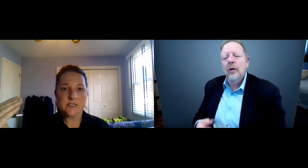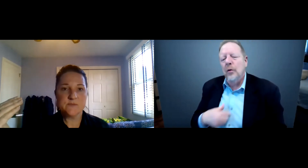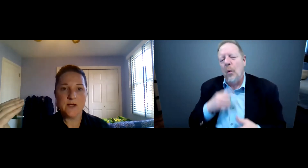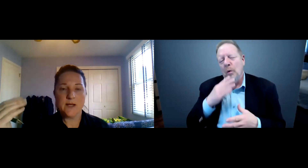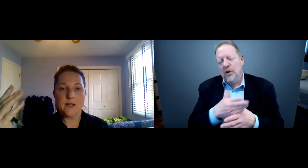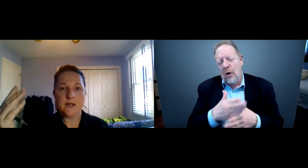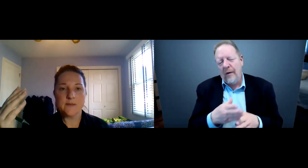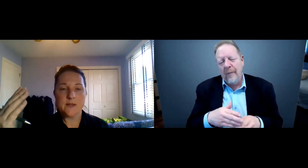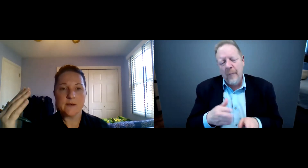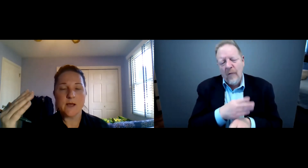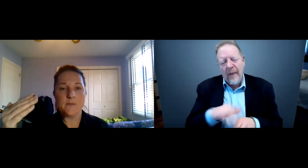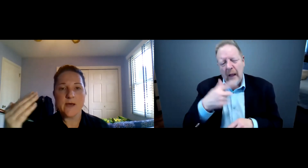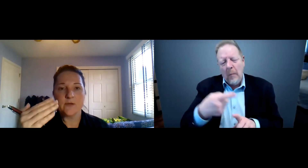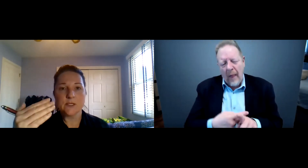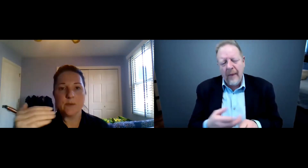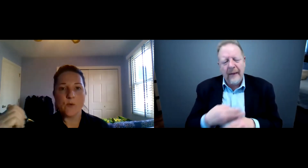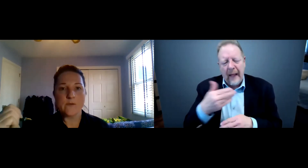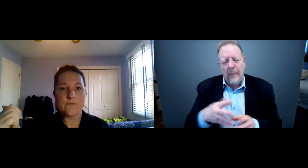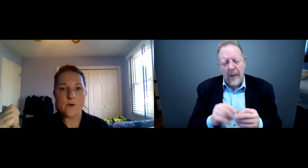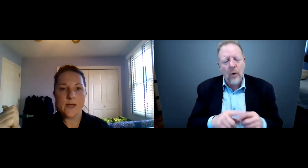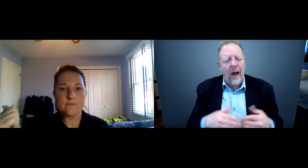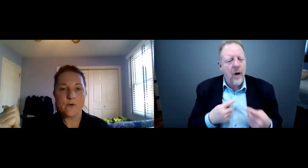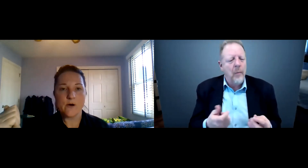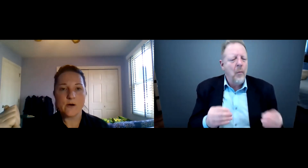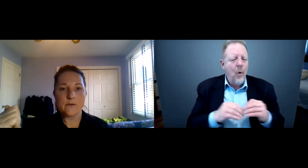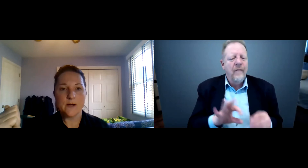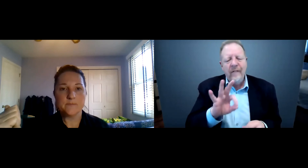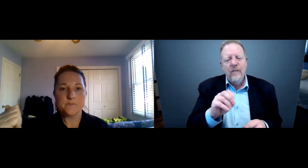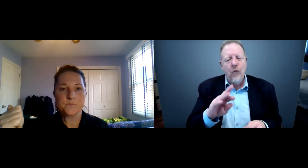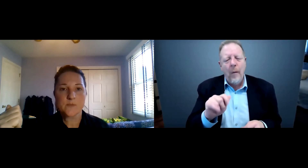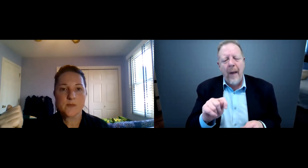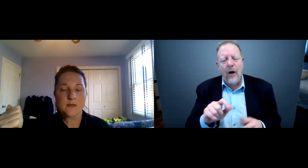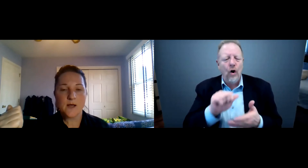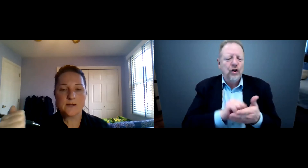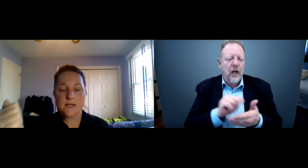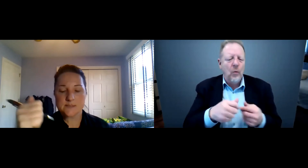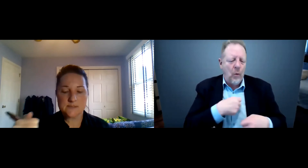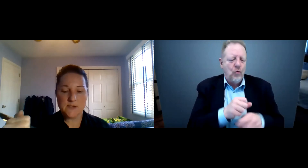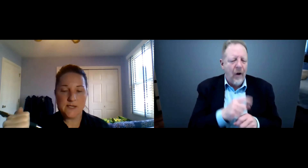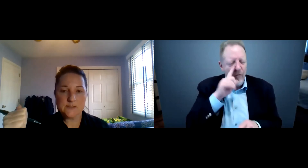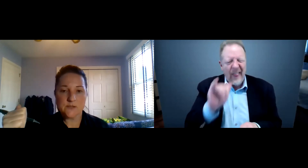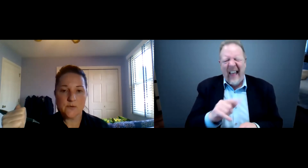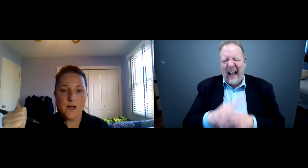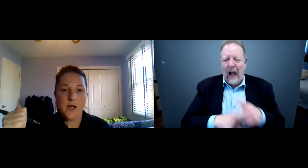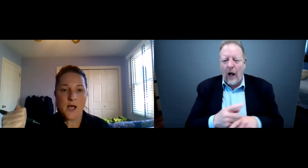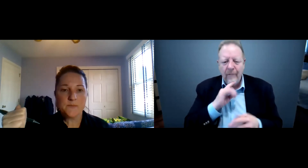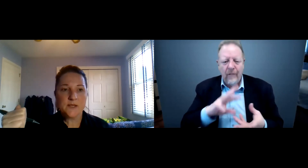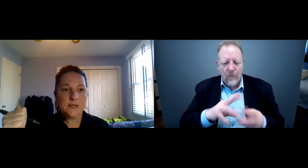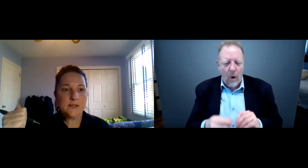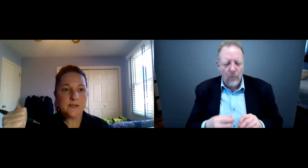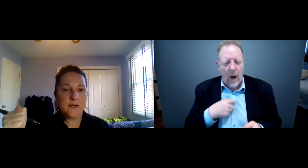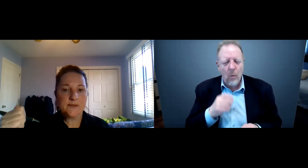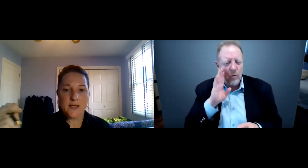before our next meeting, and then have a little bit more of a format for our next meeting. So